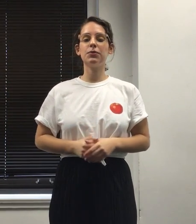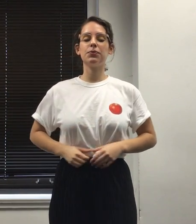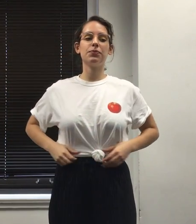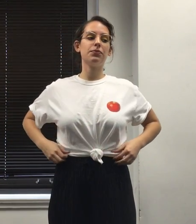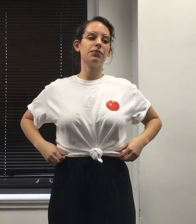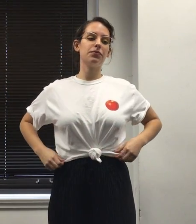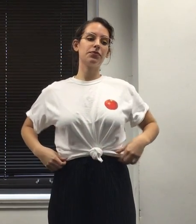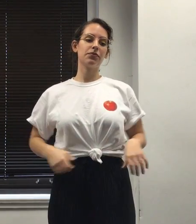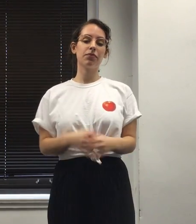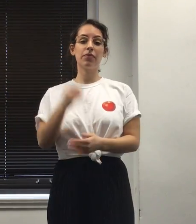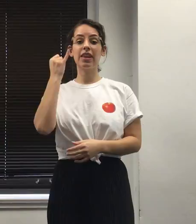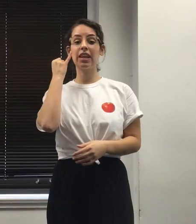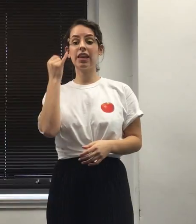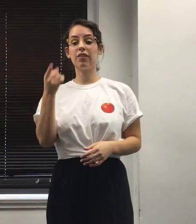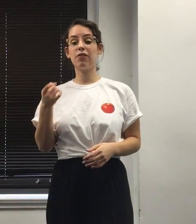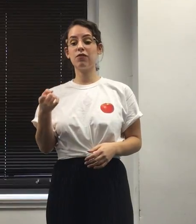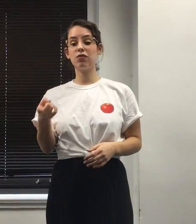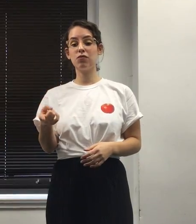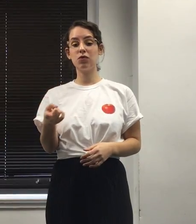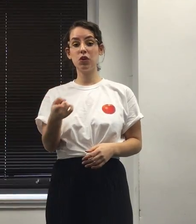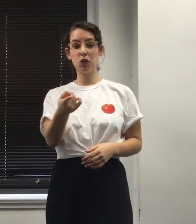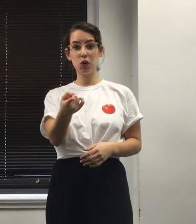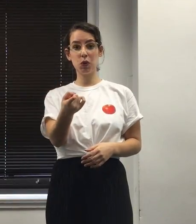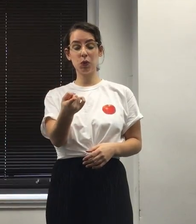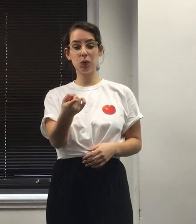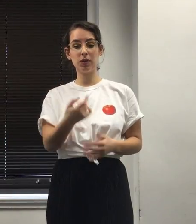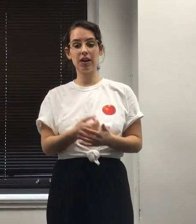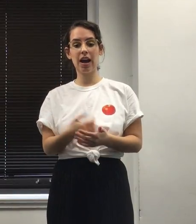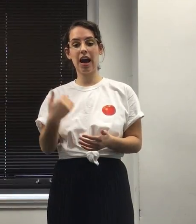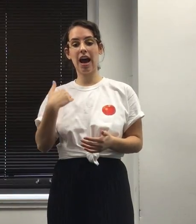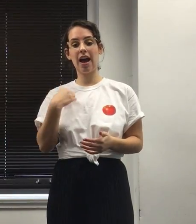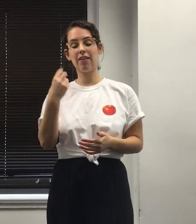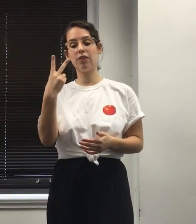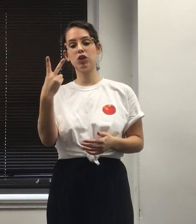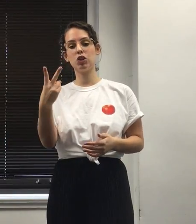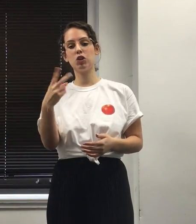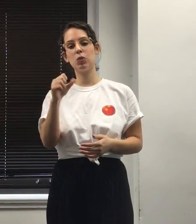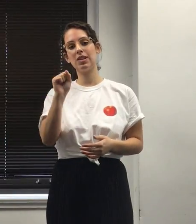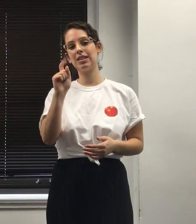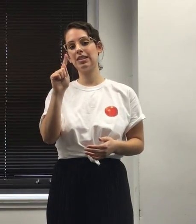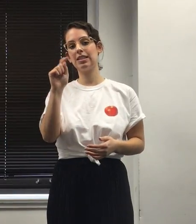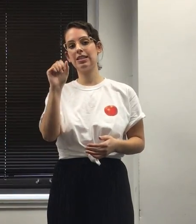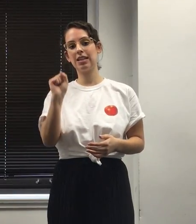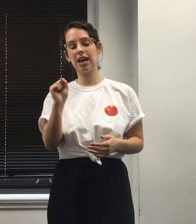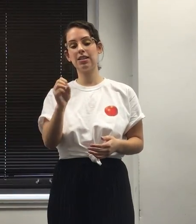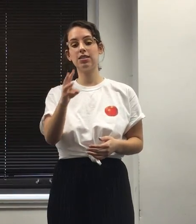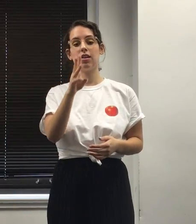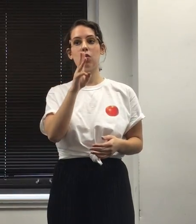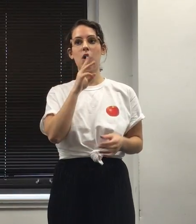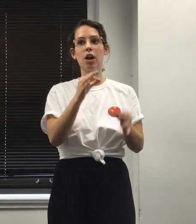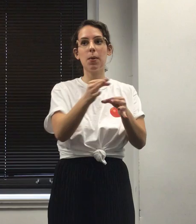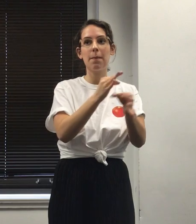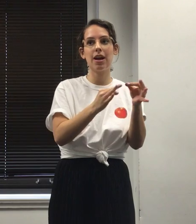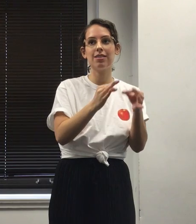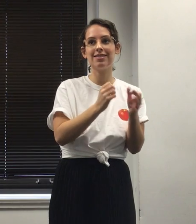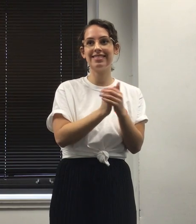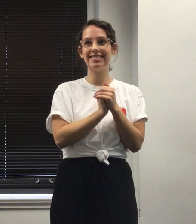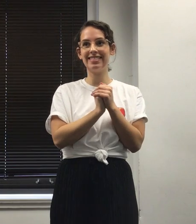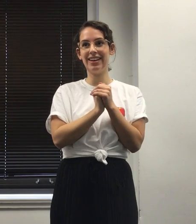If you take two sets of water molecules, one moving very slow, one moving very quickly, Now you're getting too literal. the